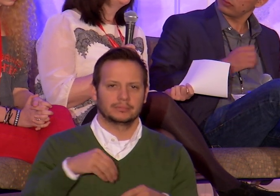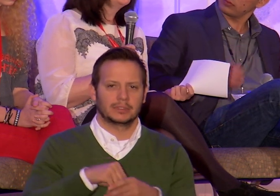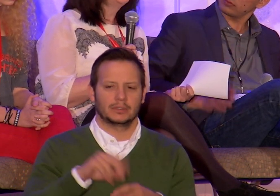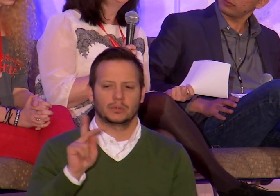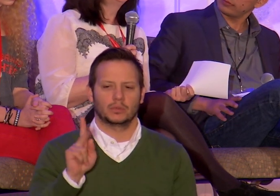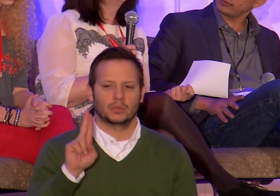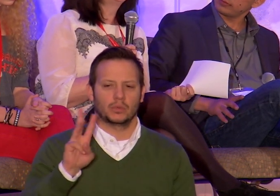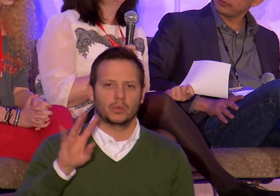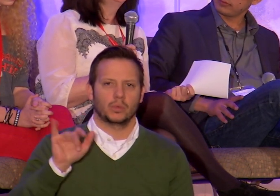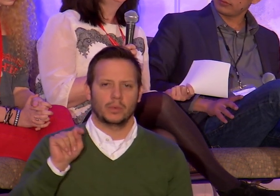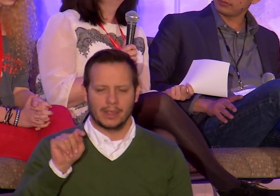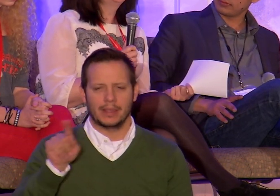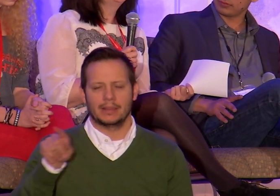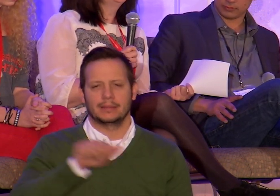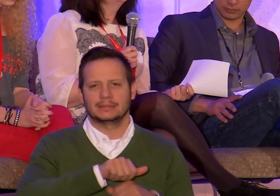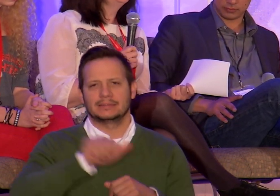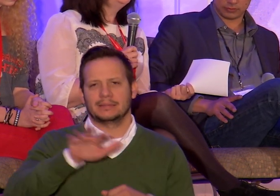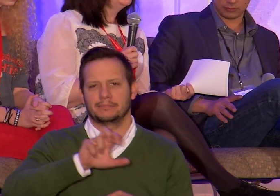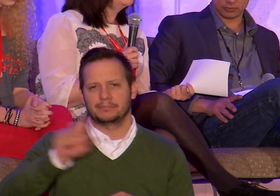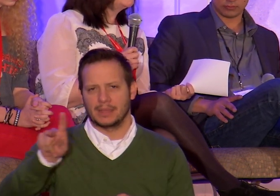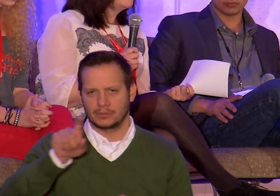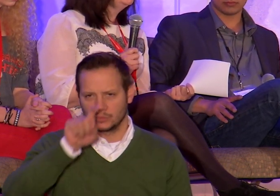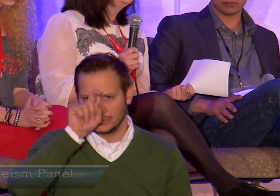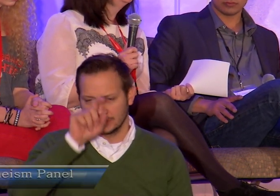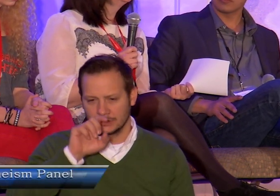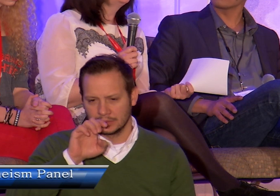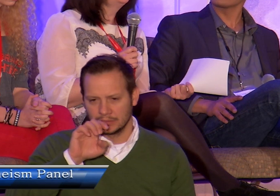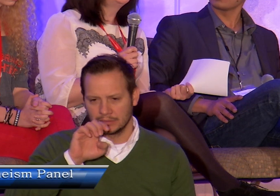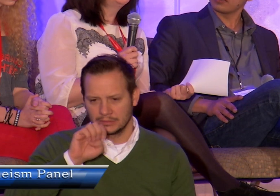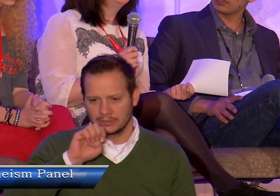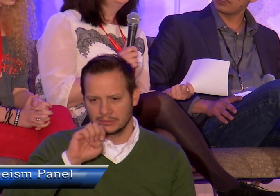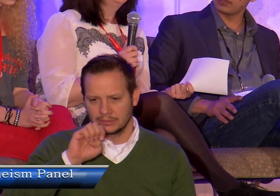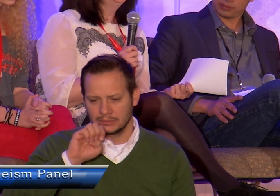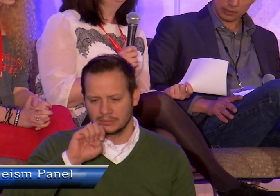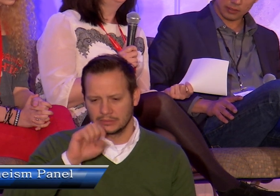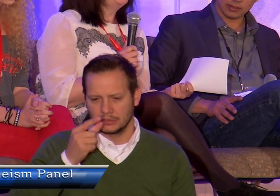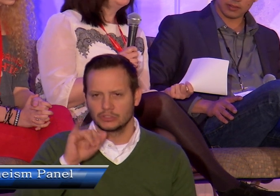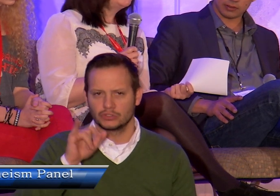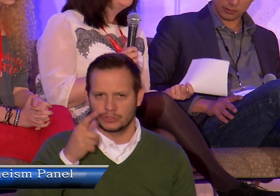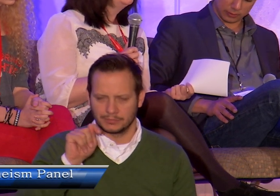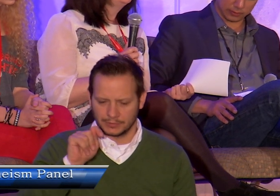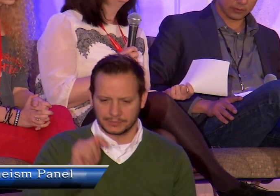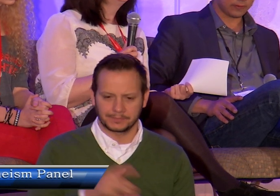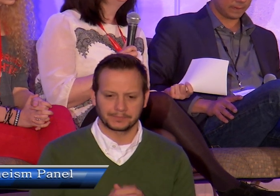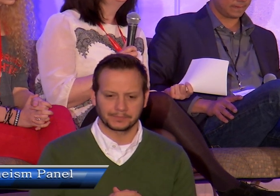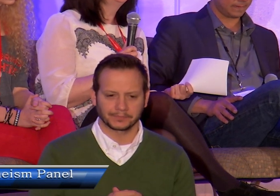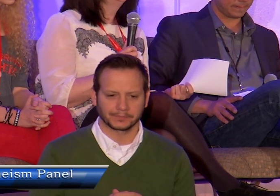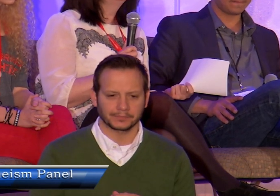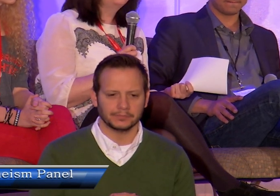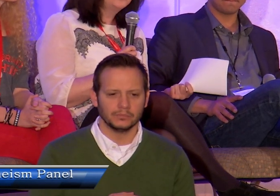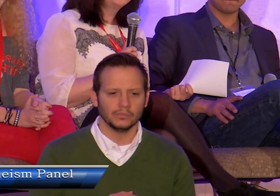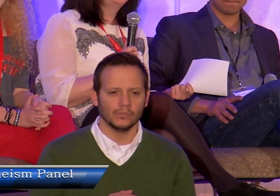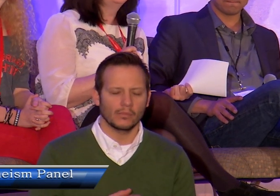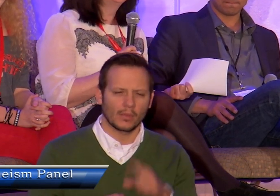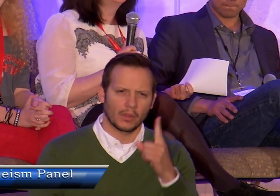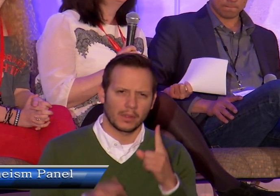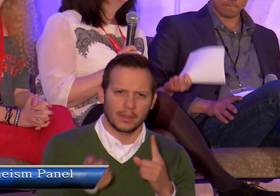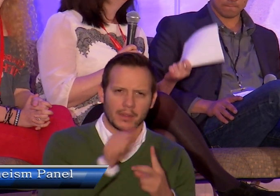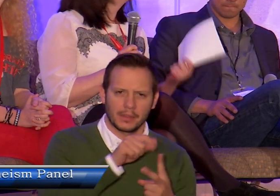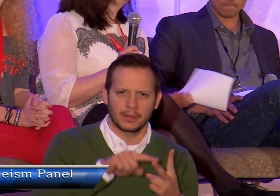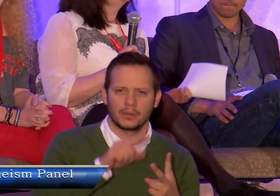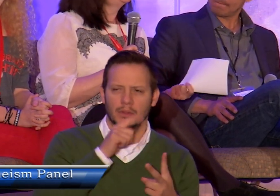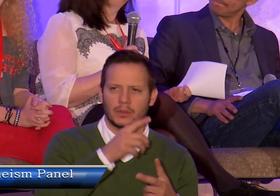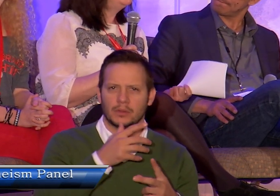Egypt. He's originally Egyptian. Someone like Walid al-Husseini, who was imprisoned in the Palestinian Authority for a year for his